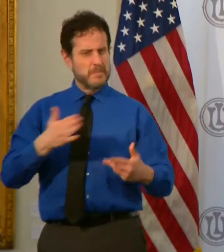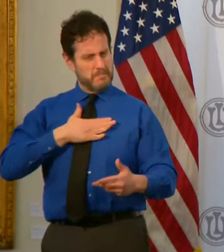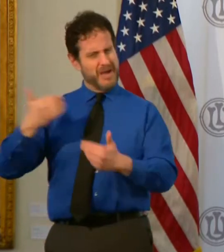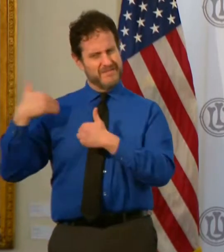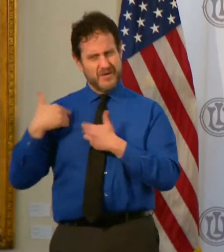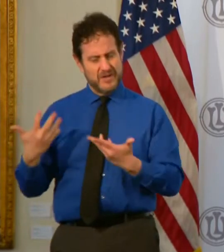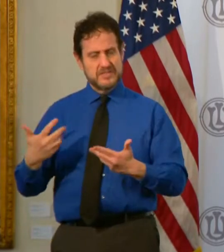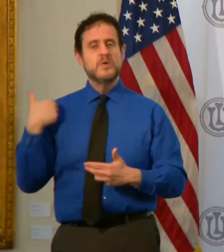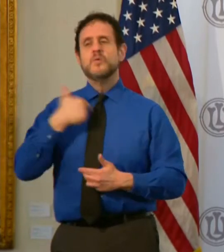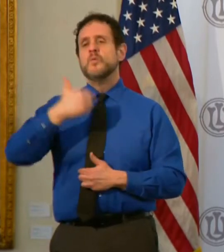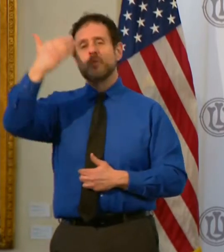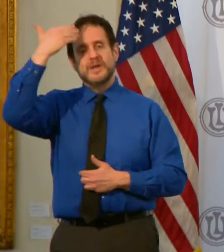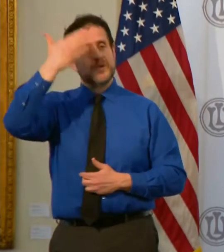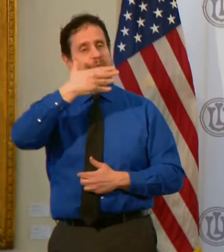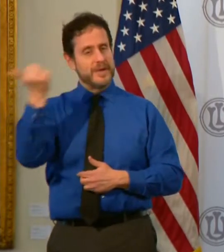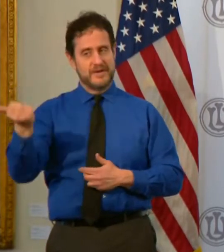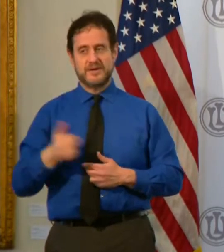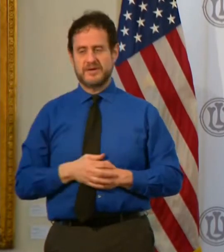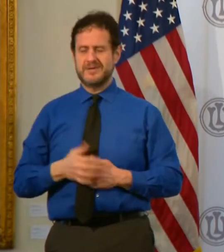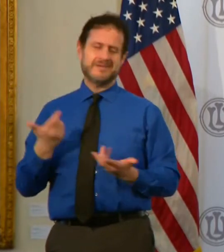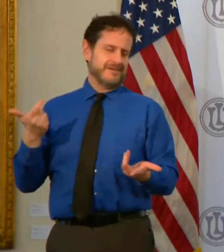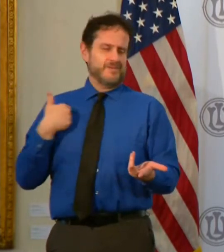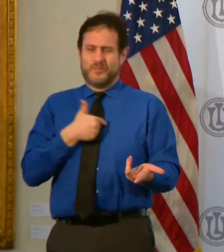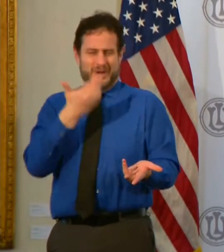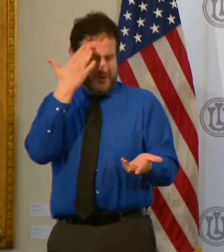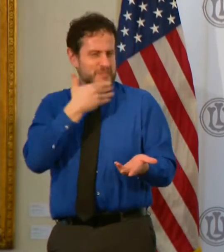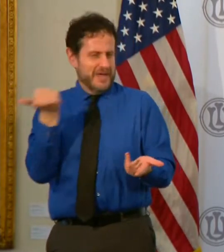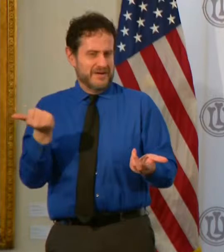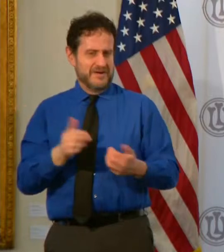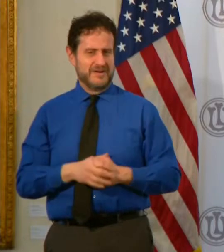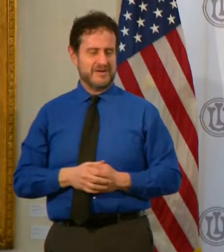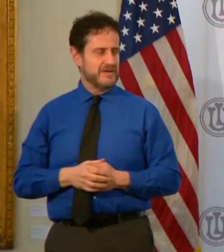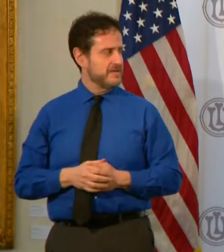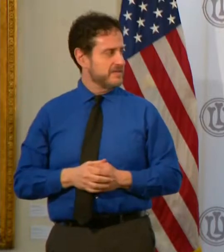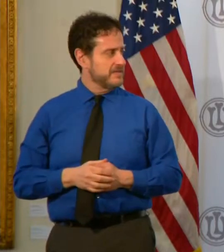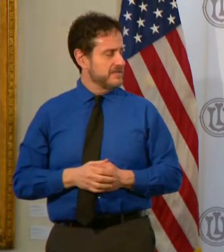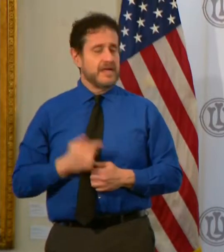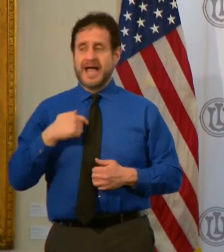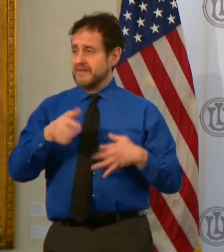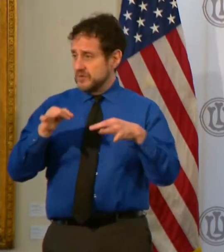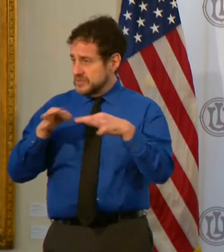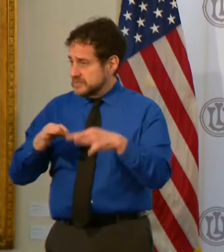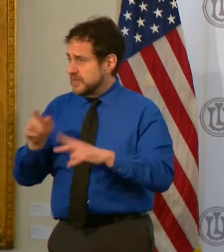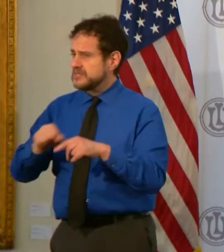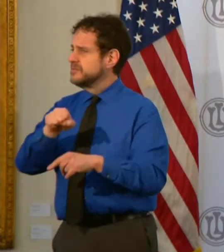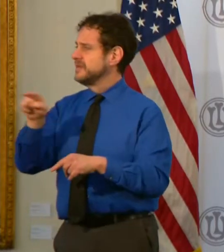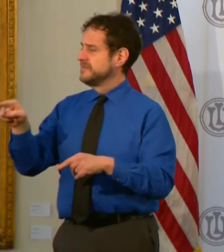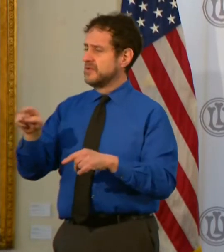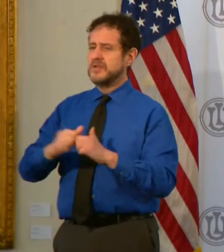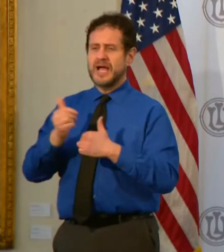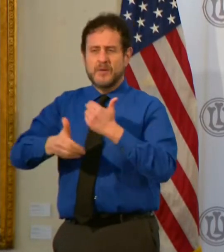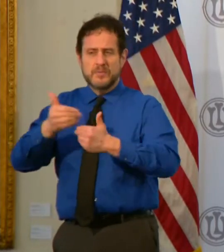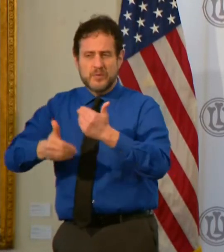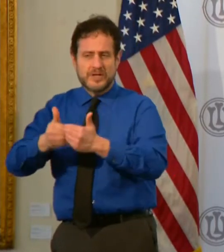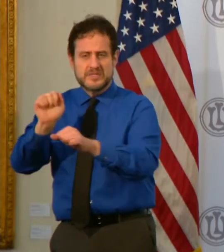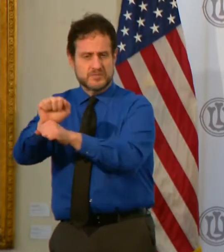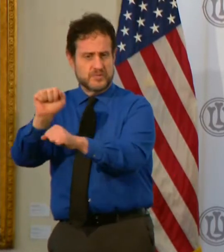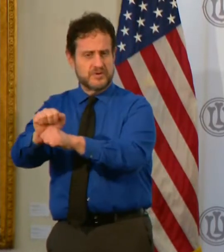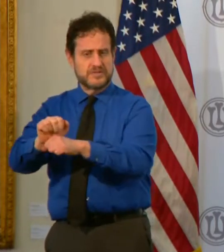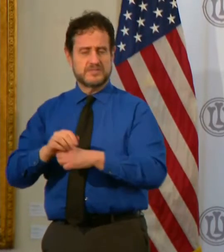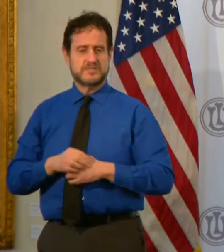We know better. We know better. And so I had to explain to people how the process works.